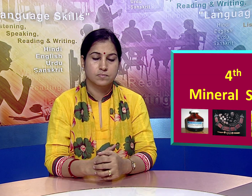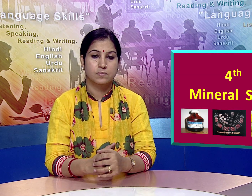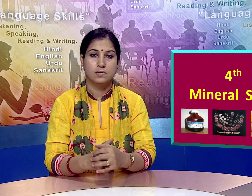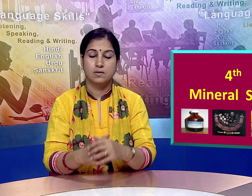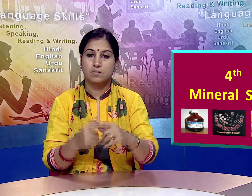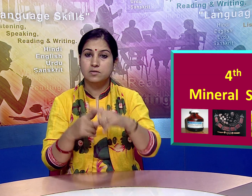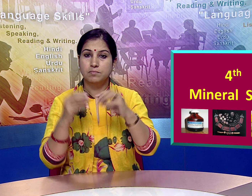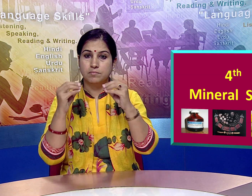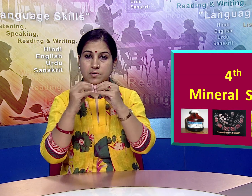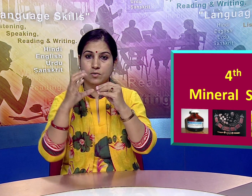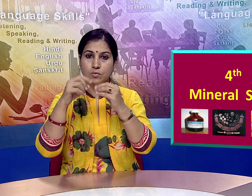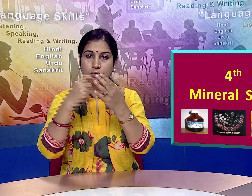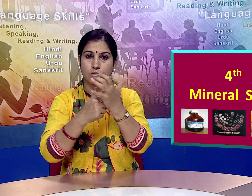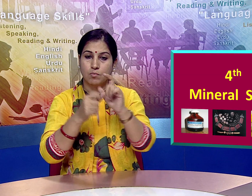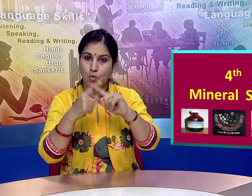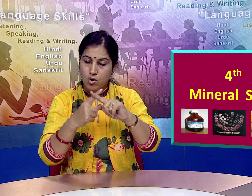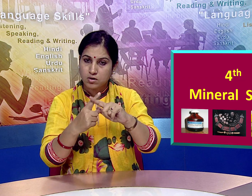borax solution.